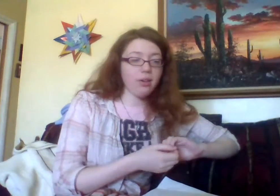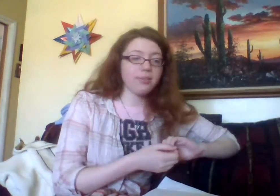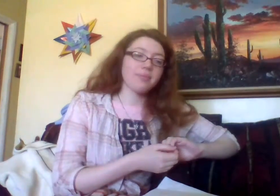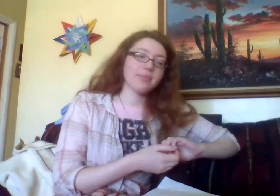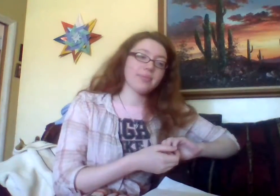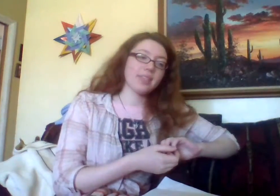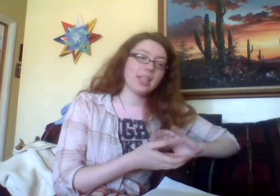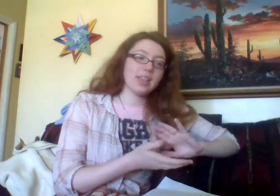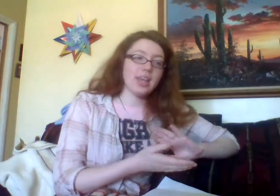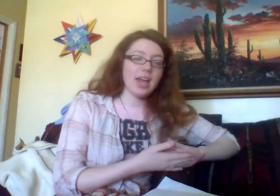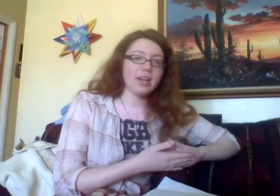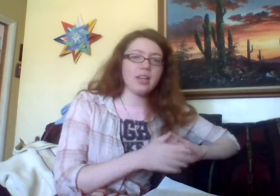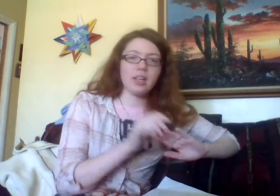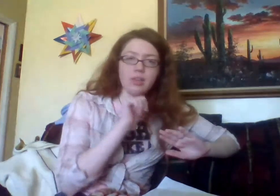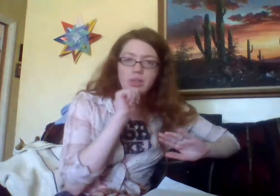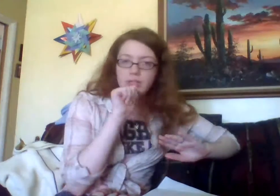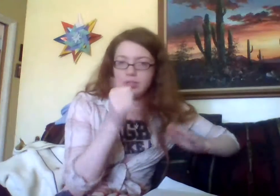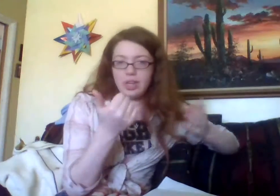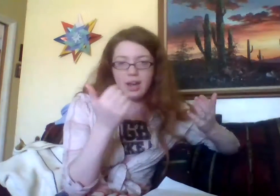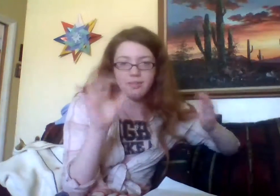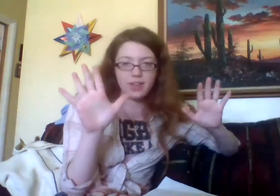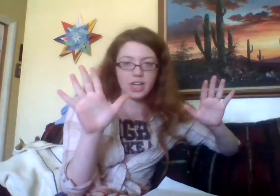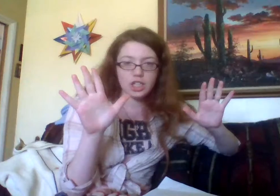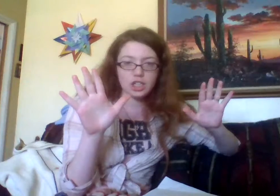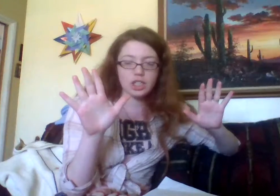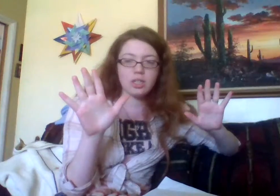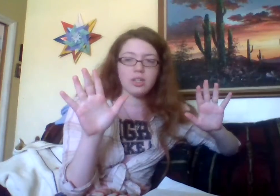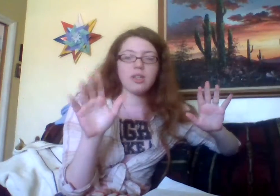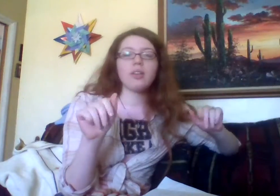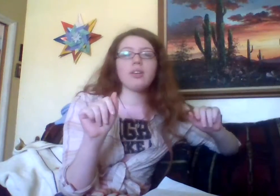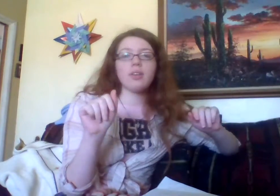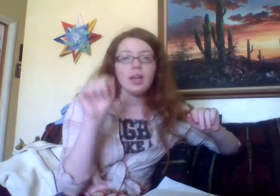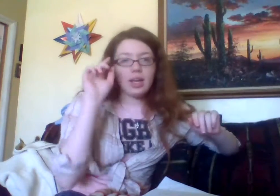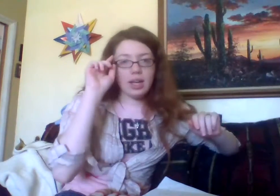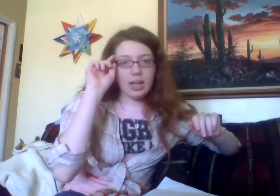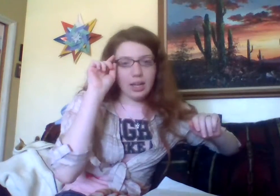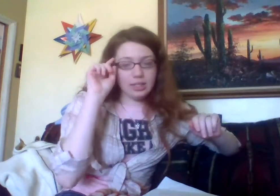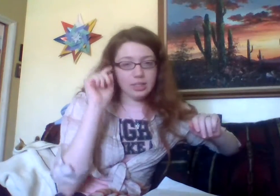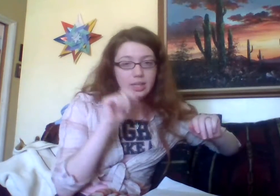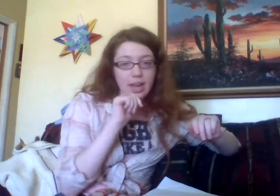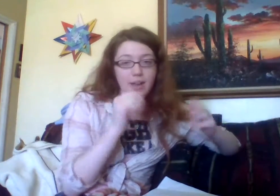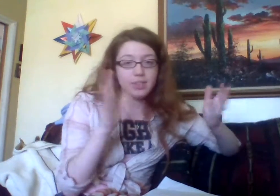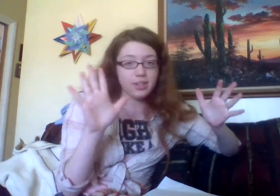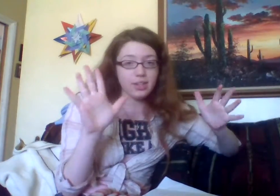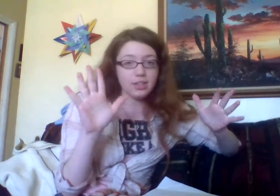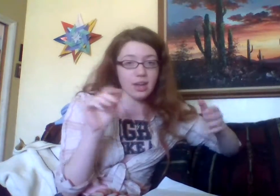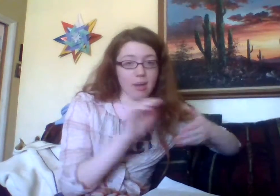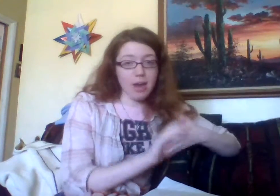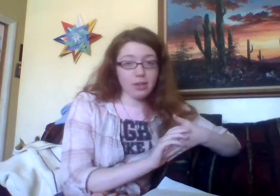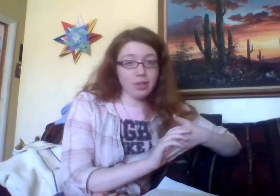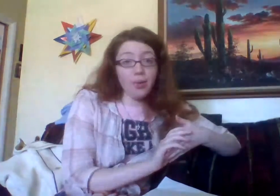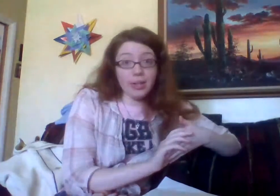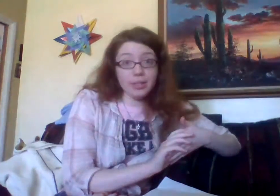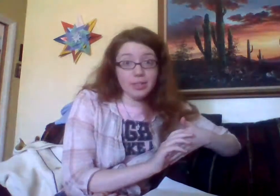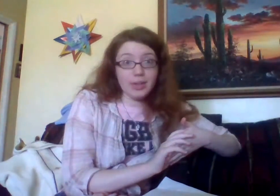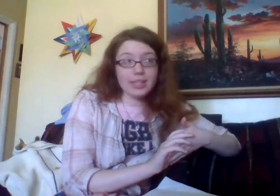all, then you would use not finish. And I haven't done it, and I'm not going to do